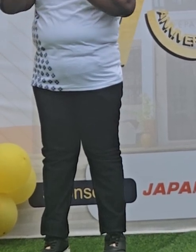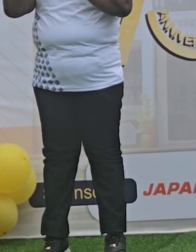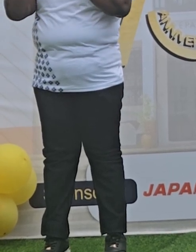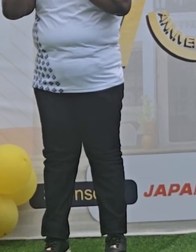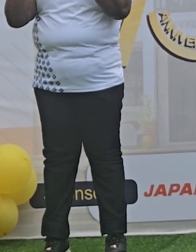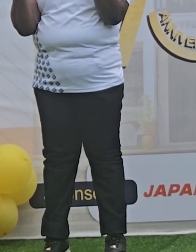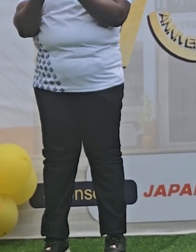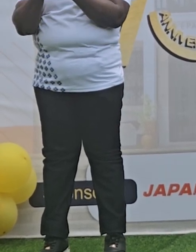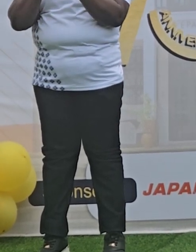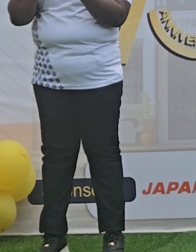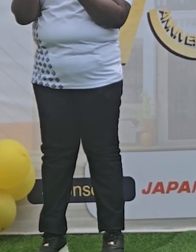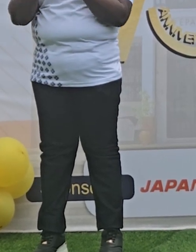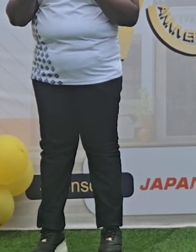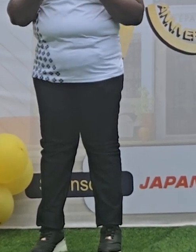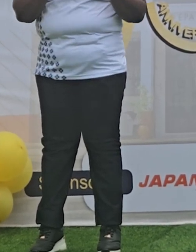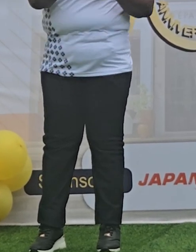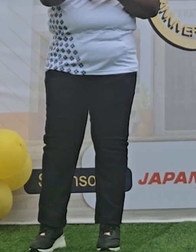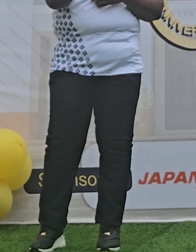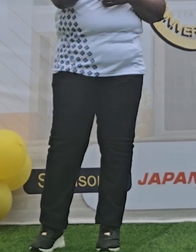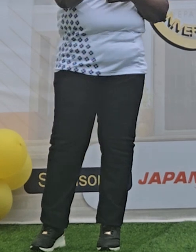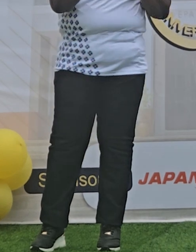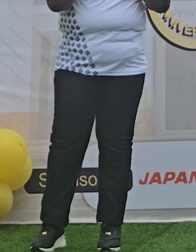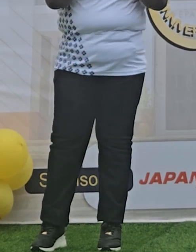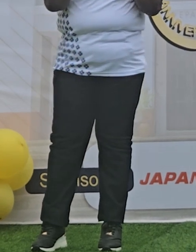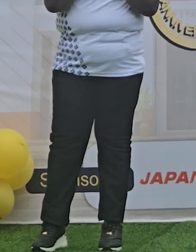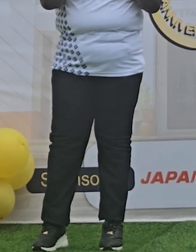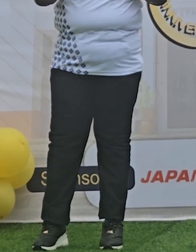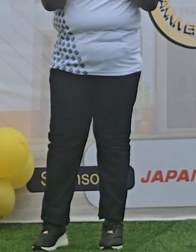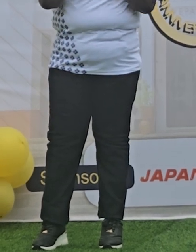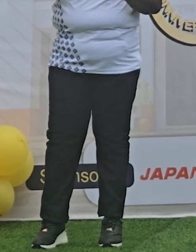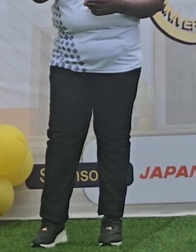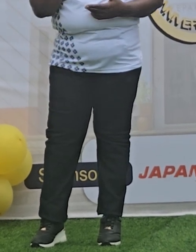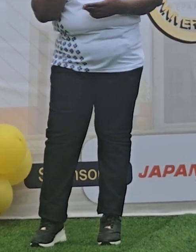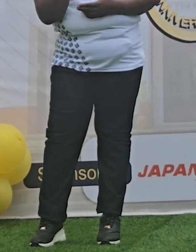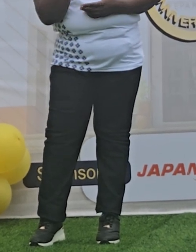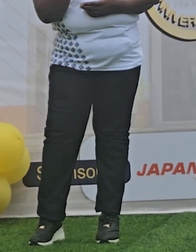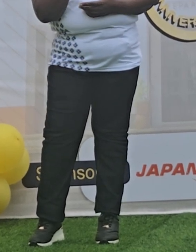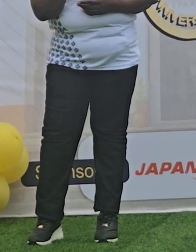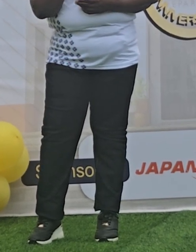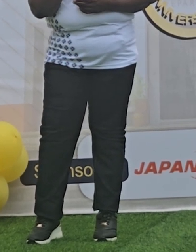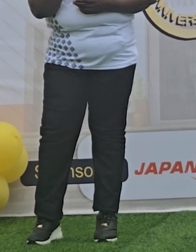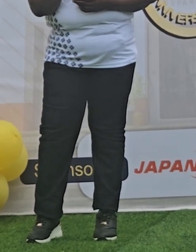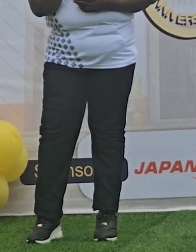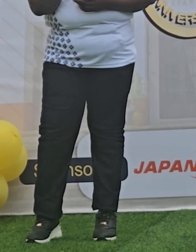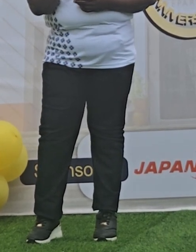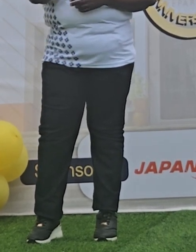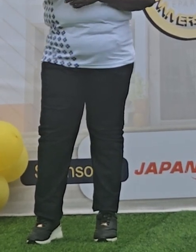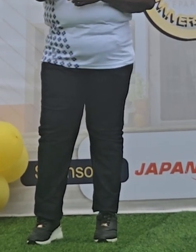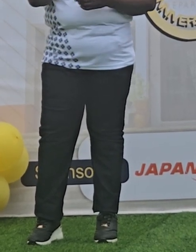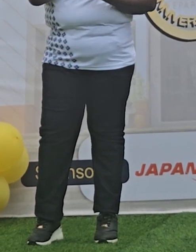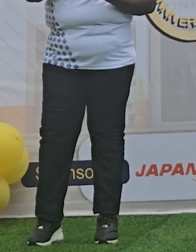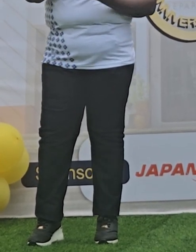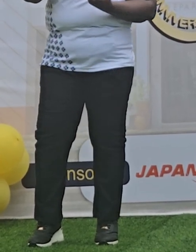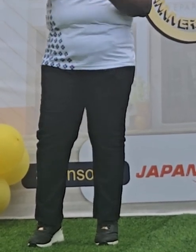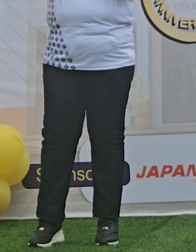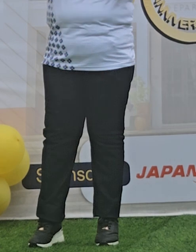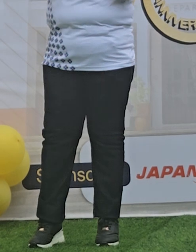program. The BA Sociology program was meant for those who